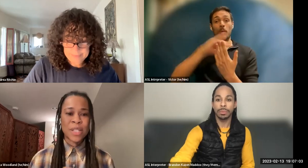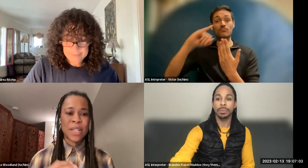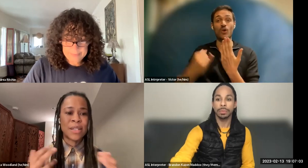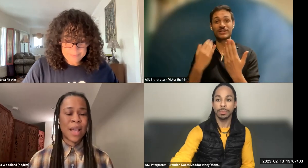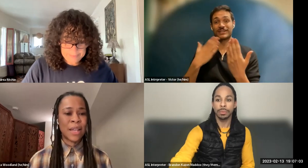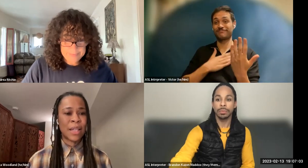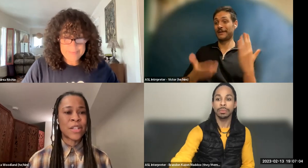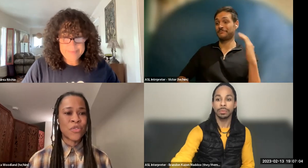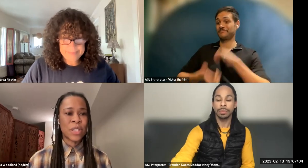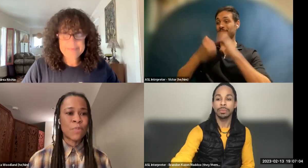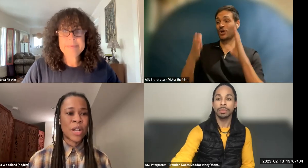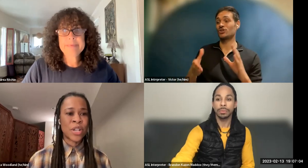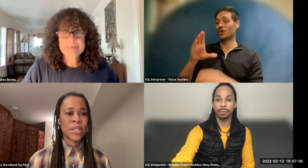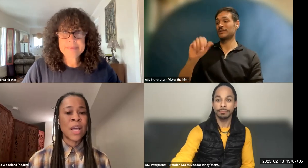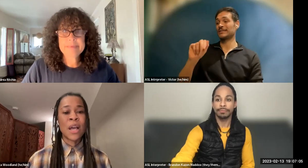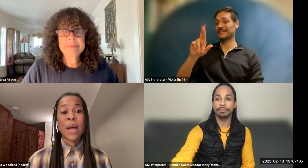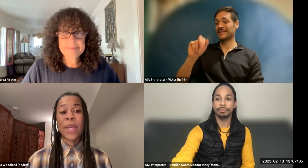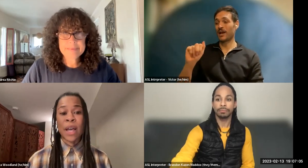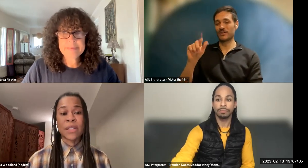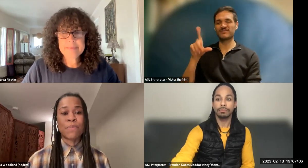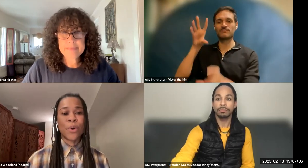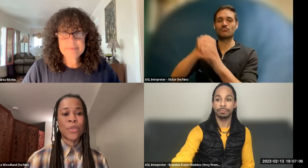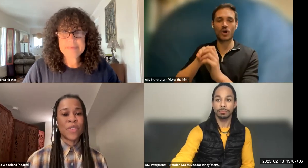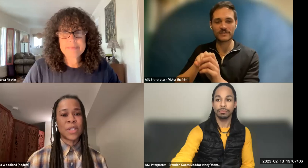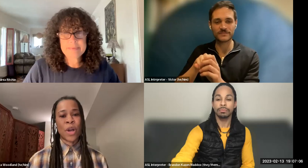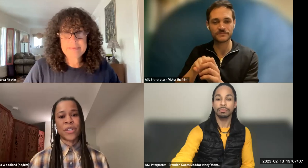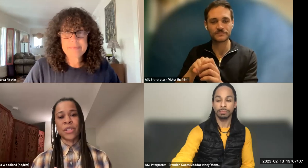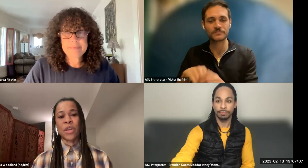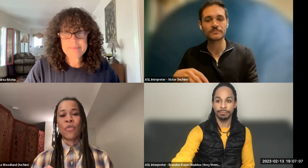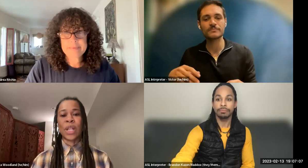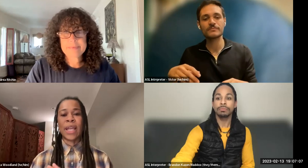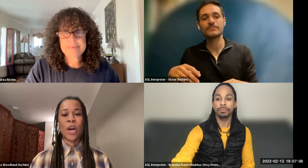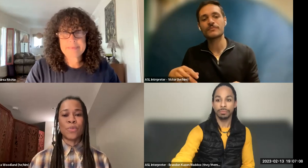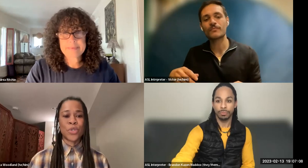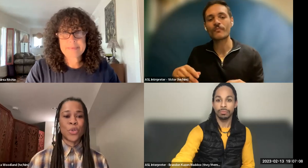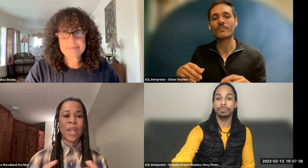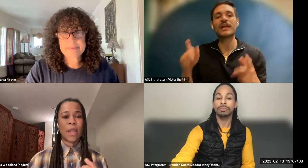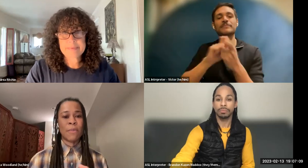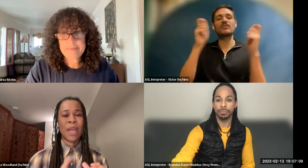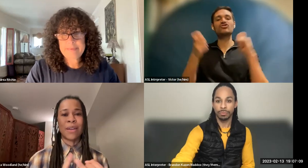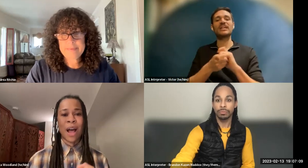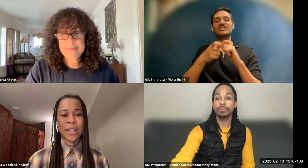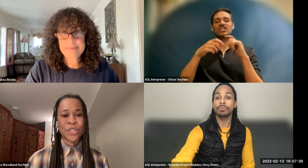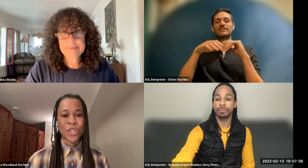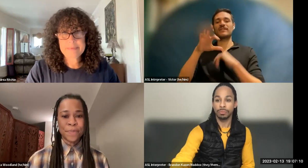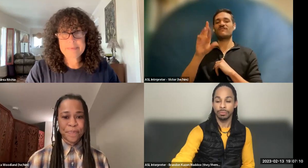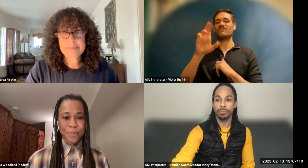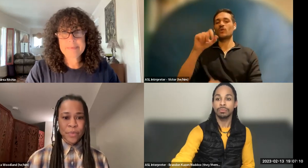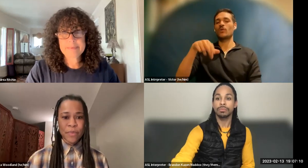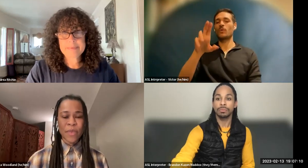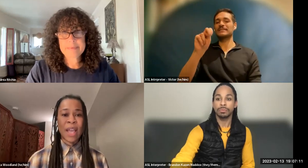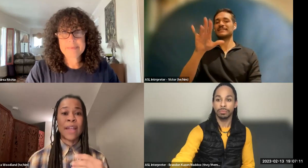Changing Frequencies and Healing Histories project, because both of these projects really help to name,